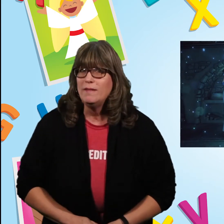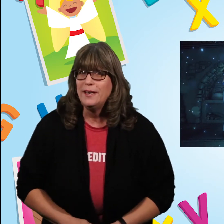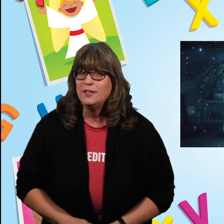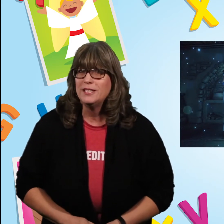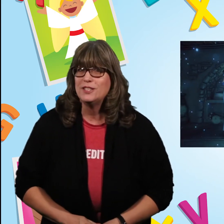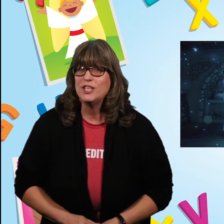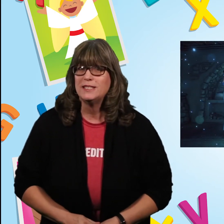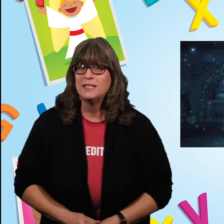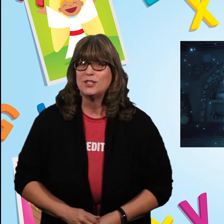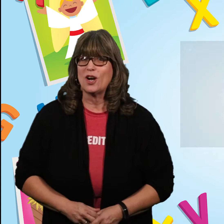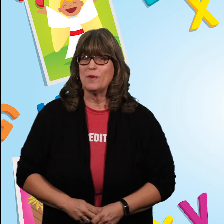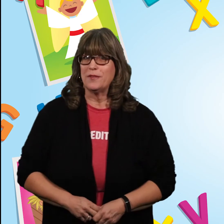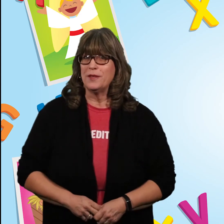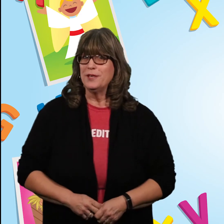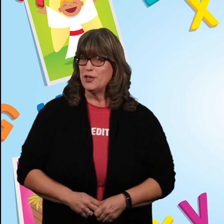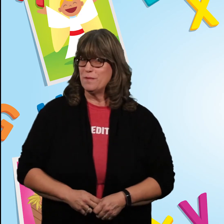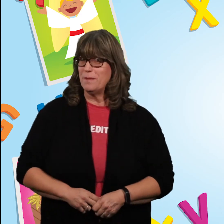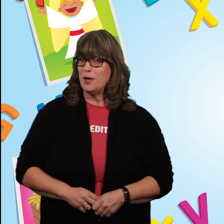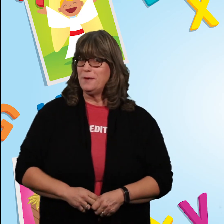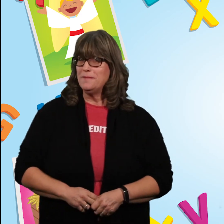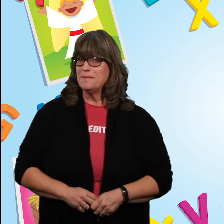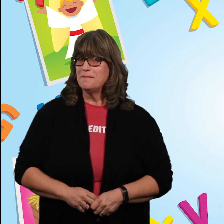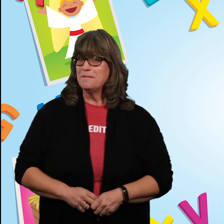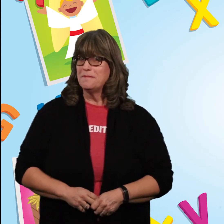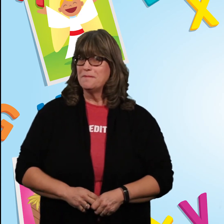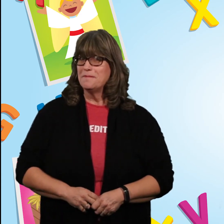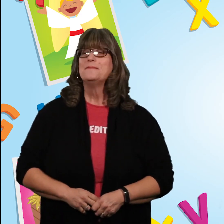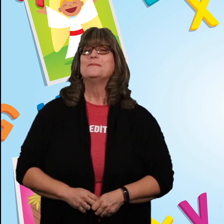What letter does Jesus start with? Do you remember?